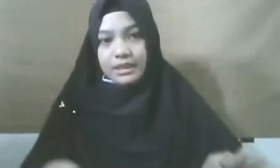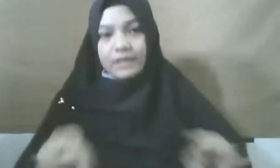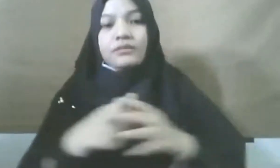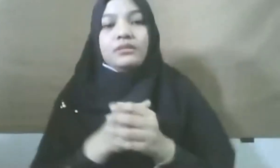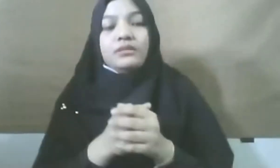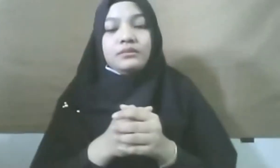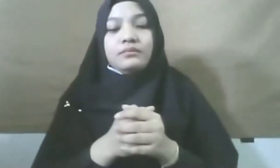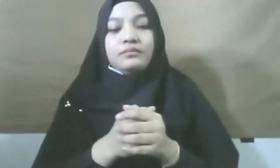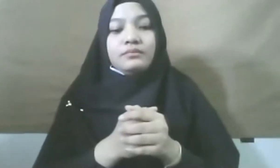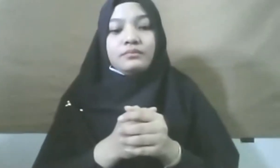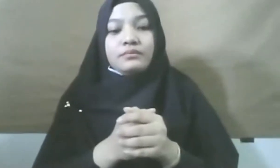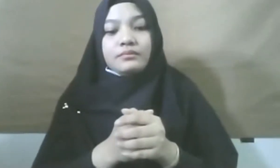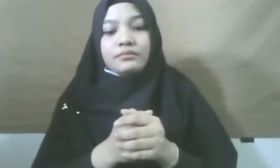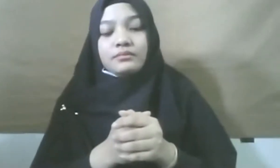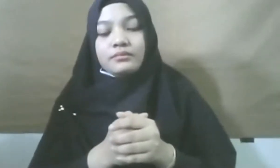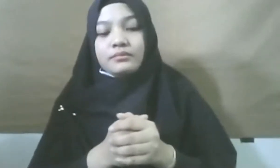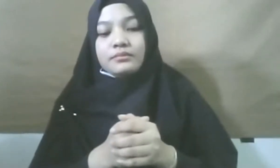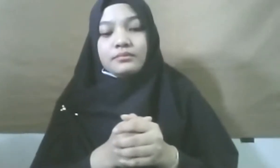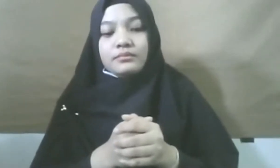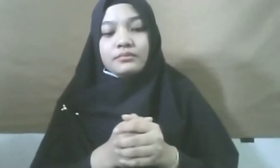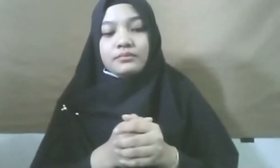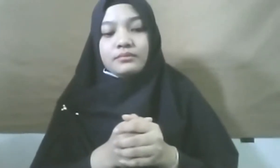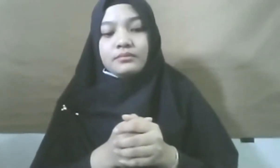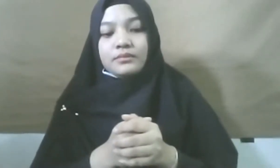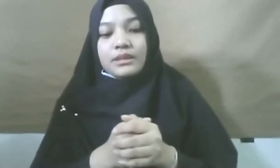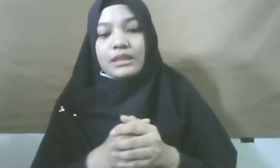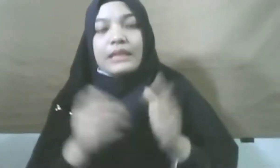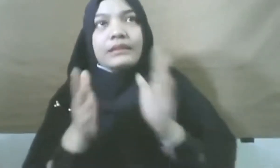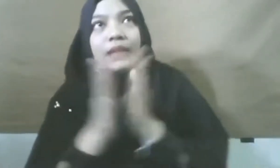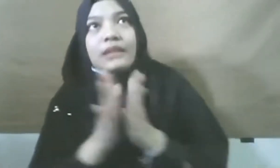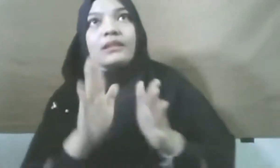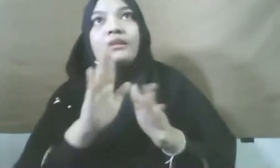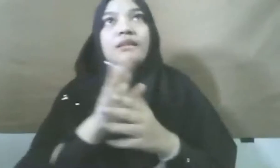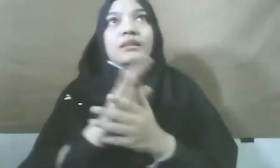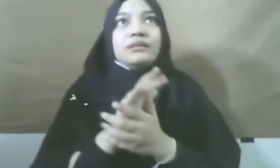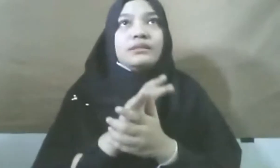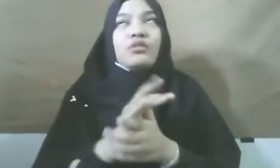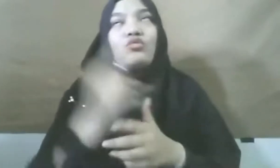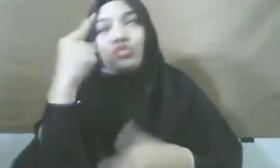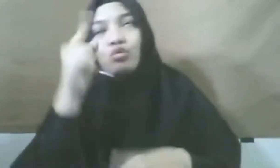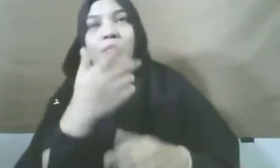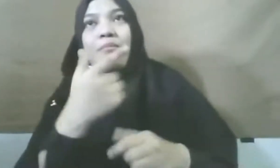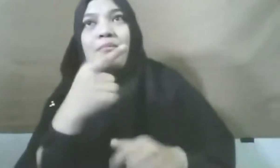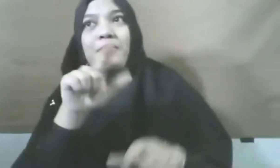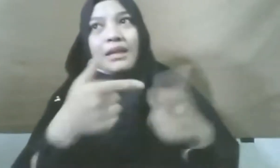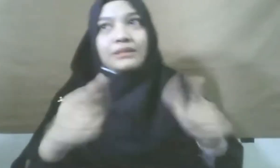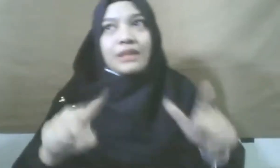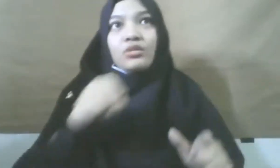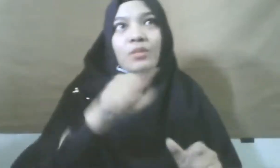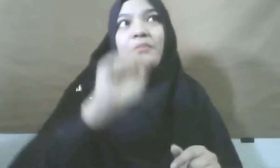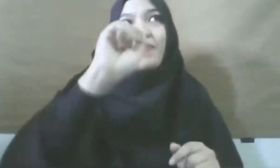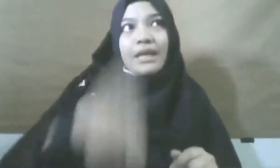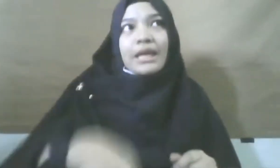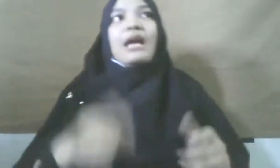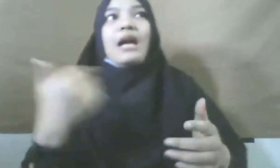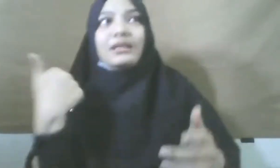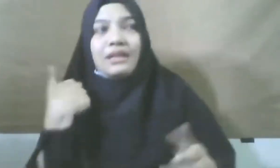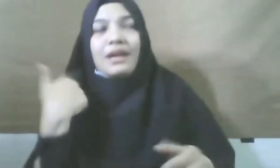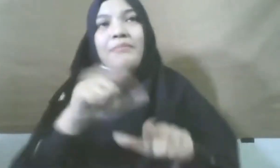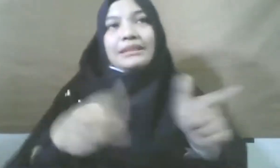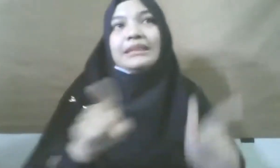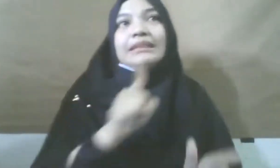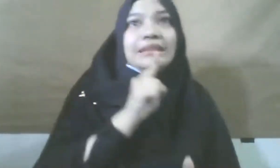languages. So Singapore has 4 official languages: English, Mandarin, Bahasa Melayu, and Tamil. So we can choose